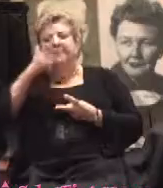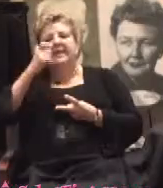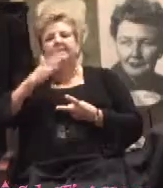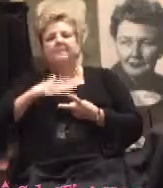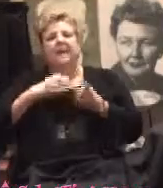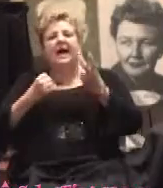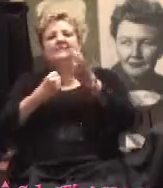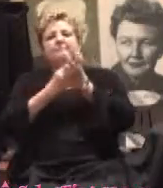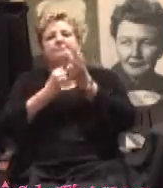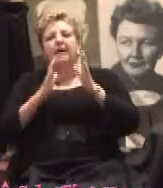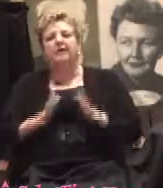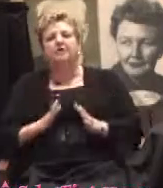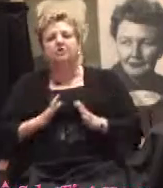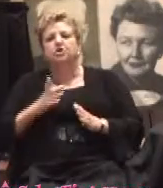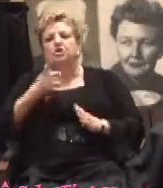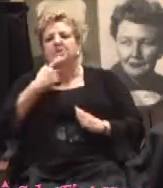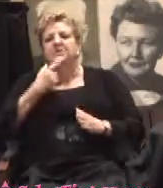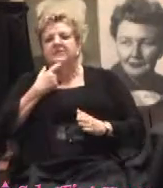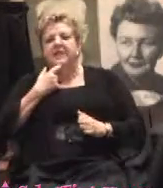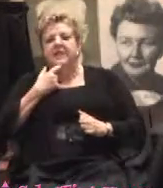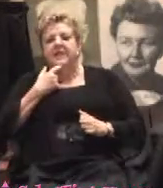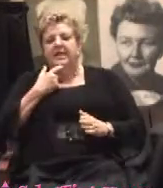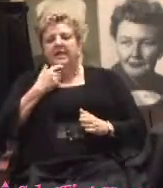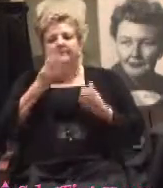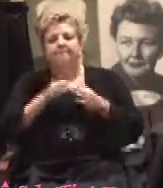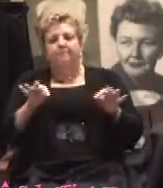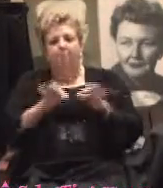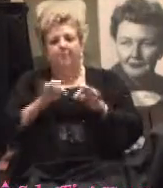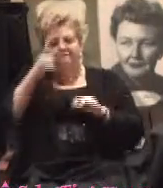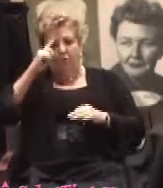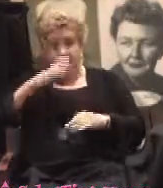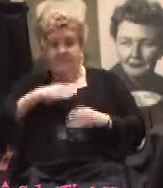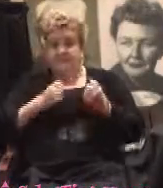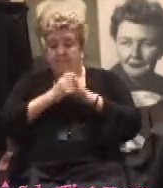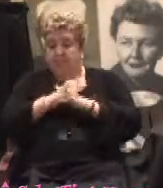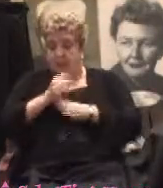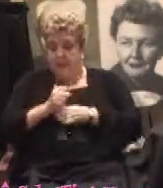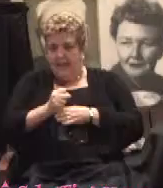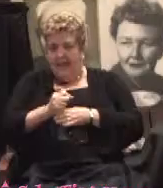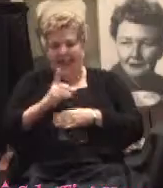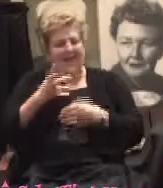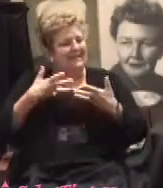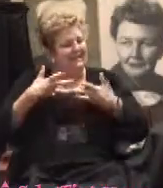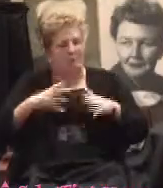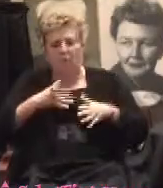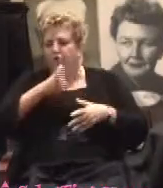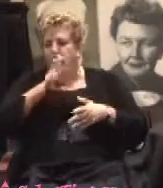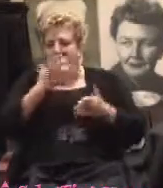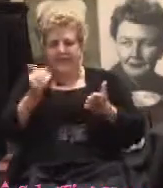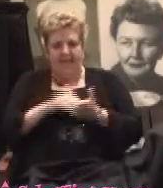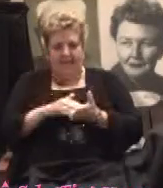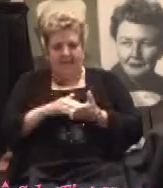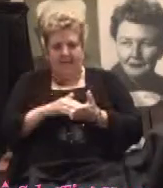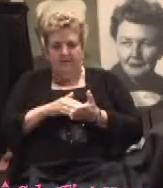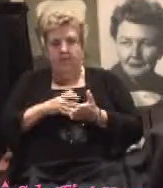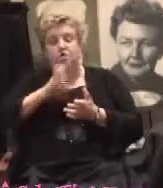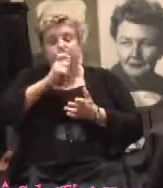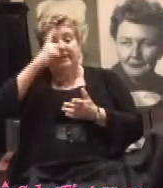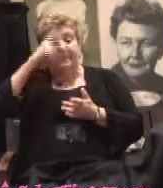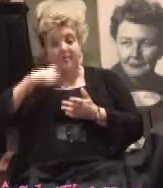my sobriety, and I never wanted to drink again. Ever. Ever. Drinking for me is hell. And I was pretty